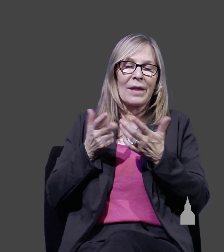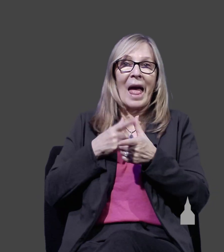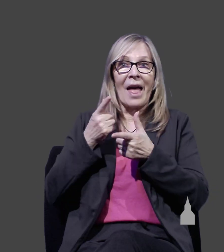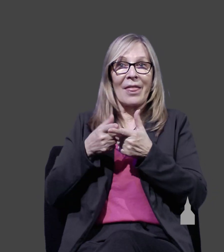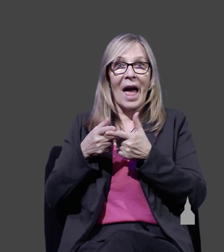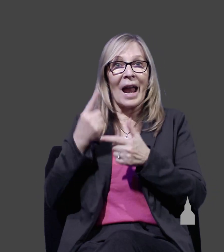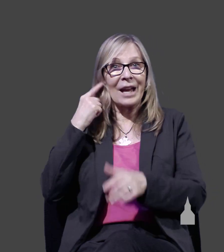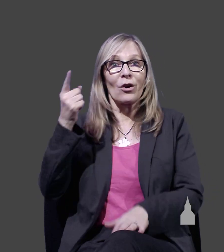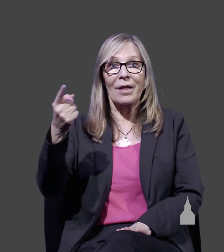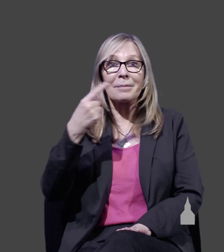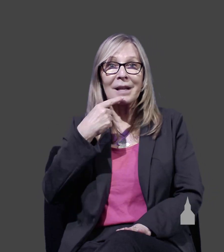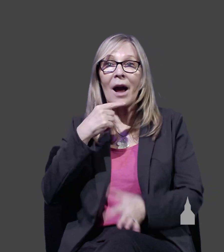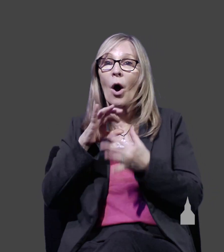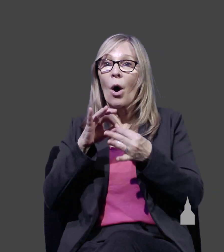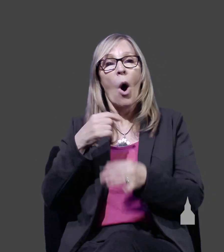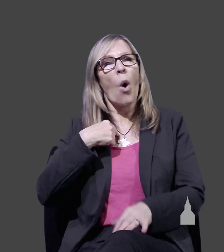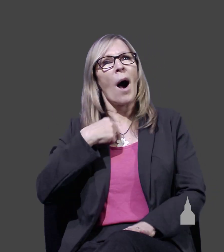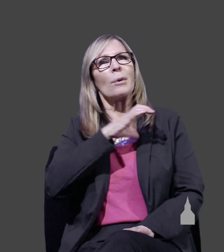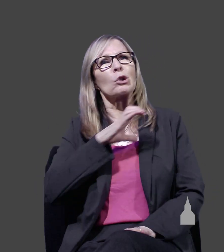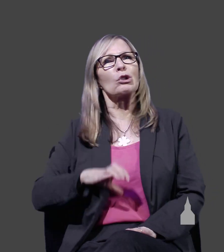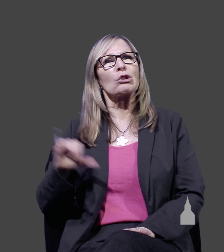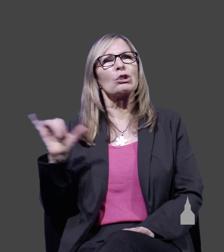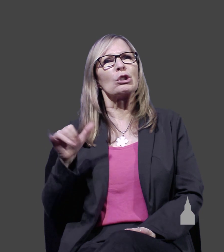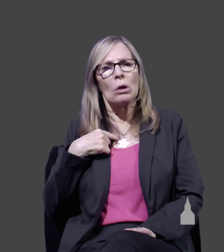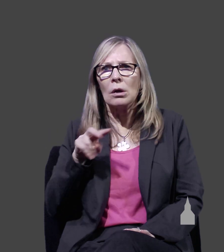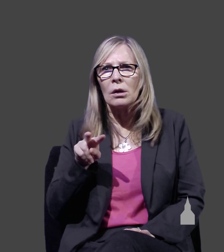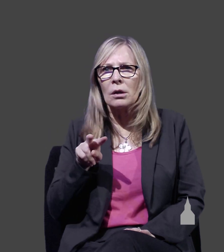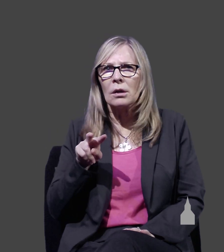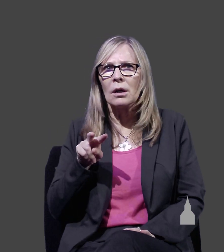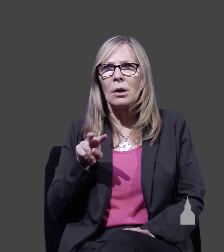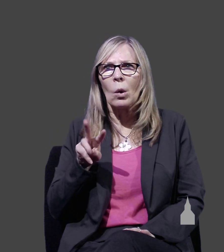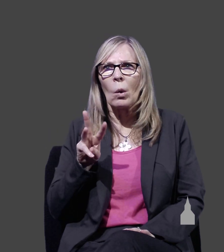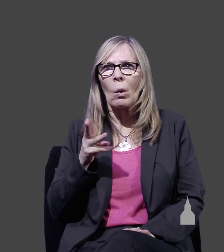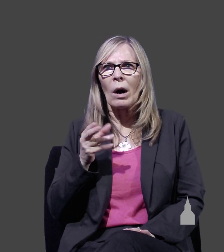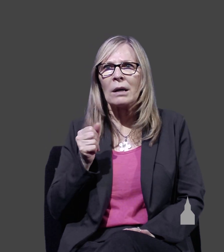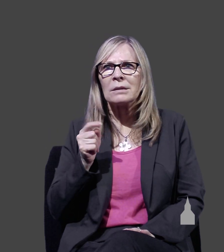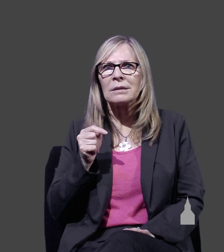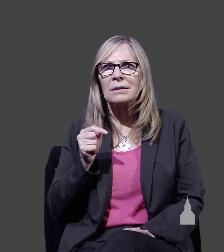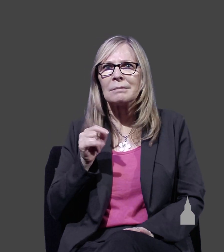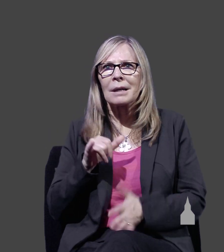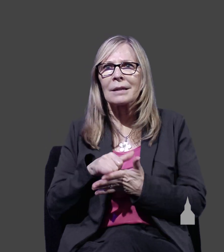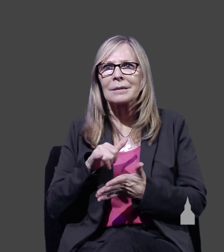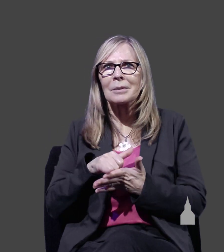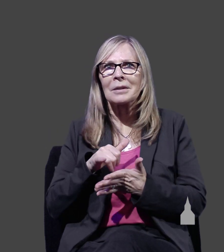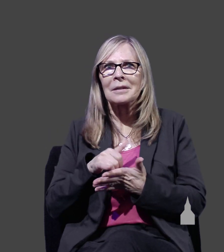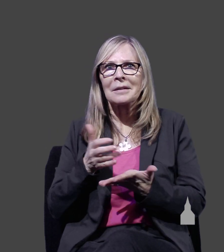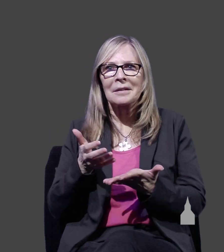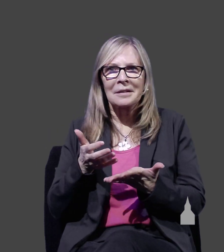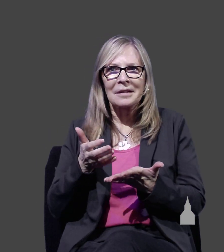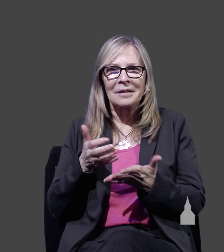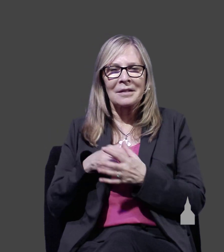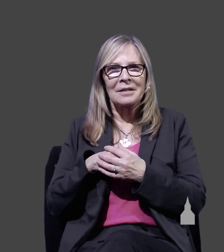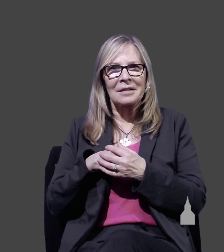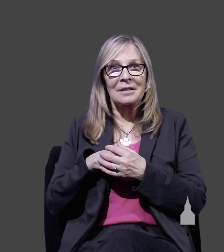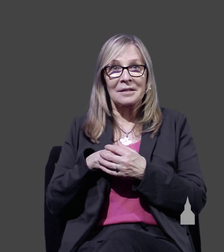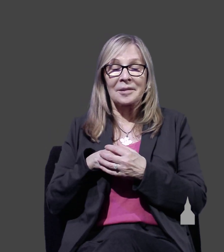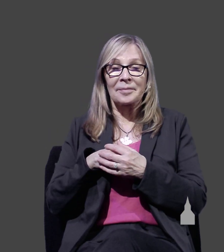And then I hear them say sometime, oh, I'm a Christian too. And I think, what? There's no way.